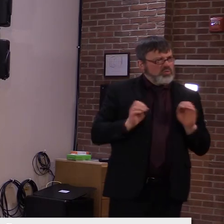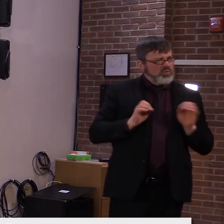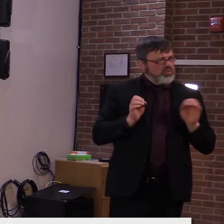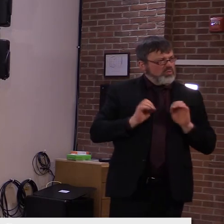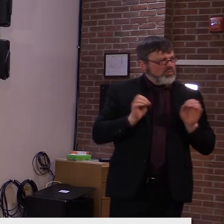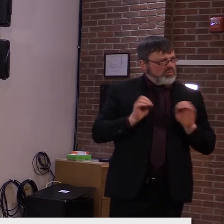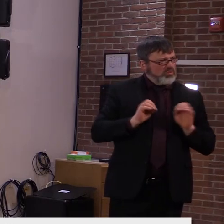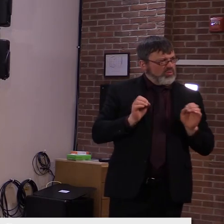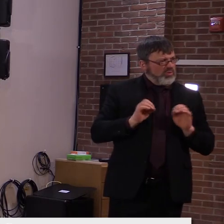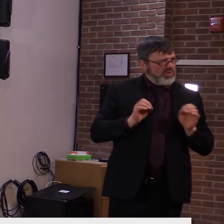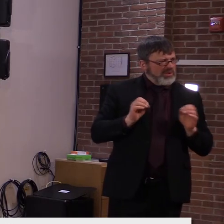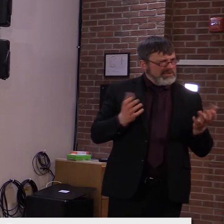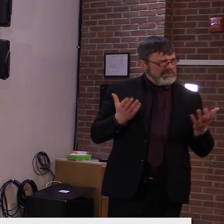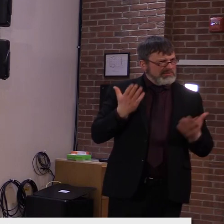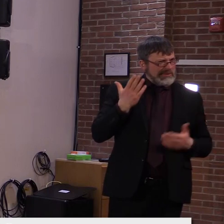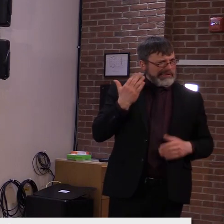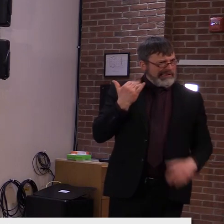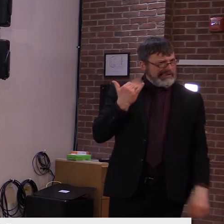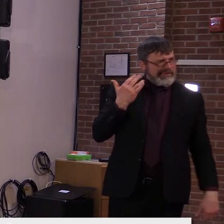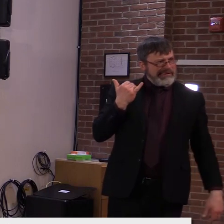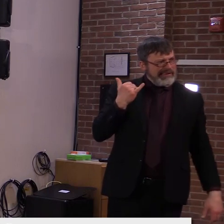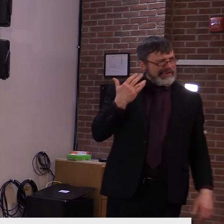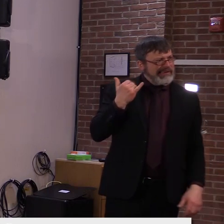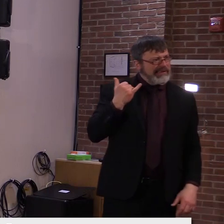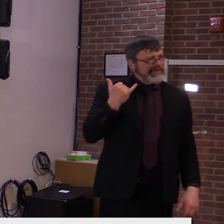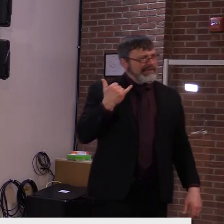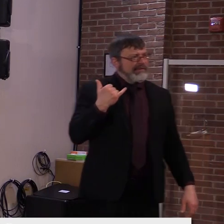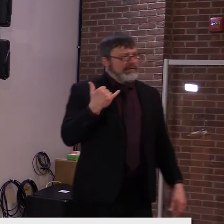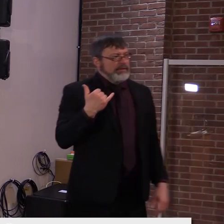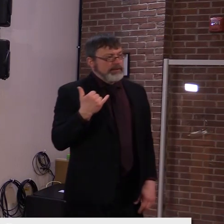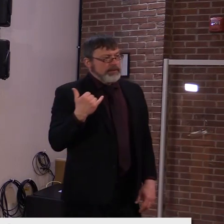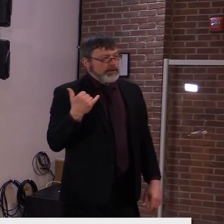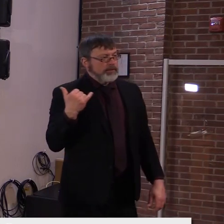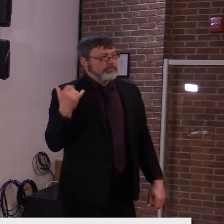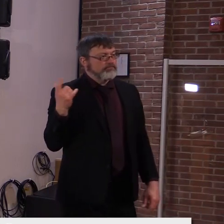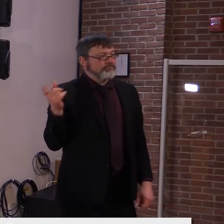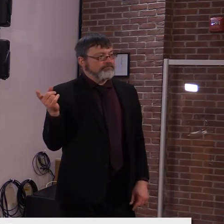levels? Thanks, Alan. I'll let Dr. Levine weigh in on this as well, because I